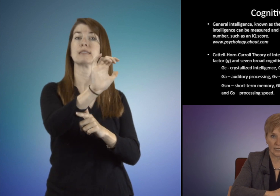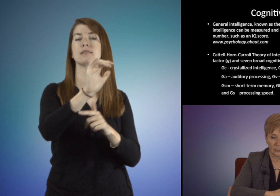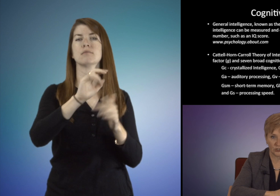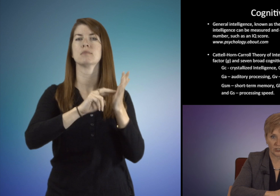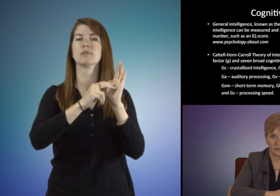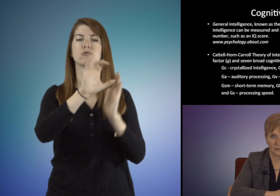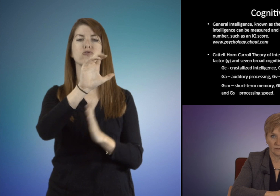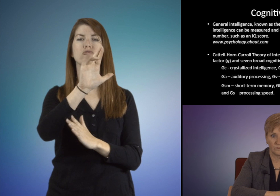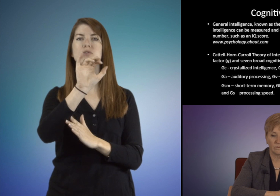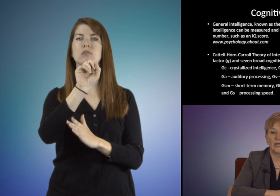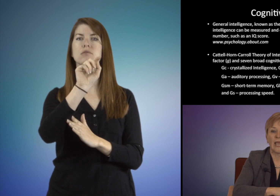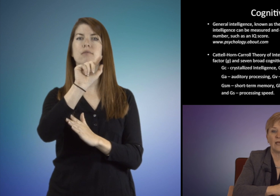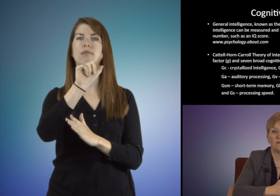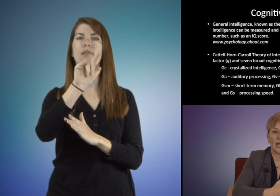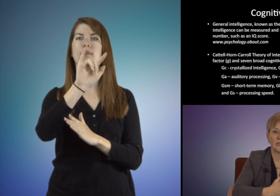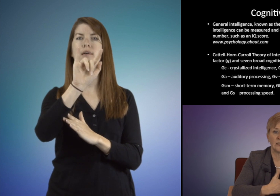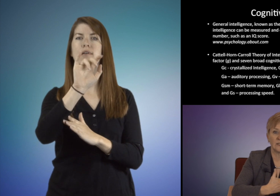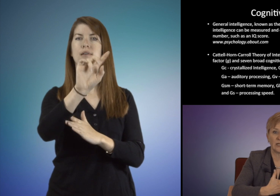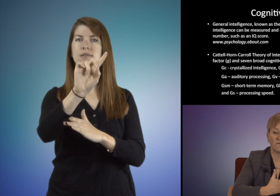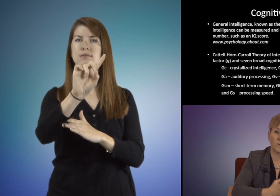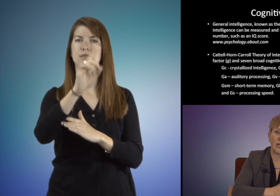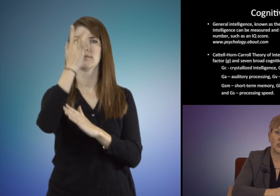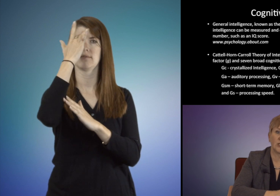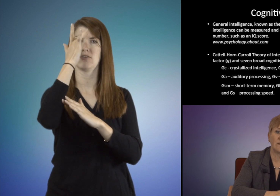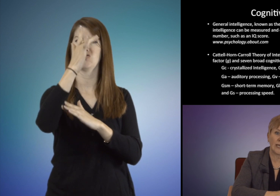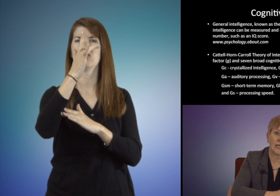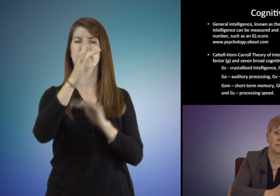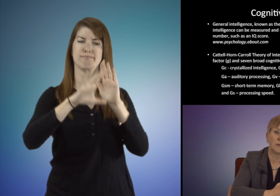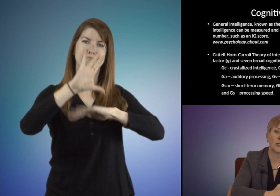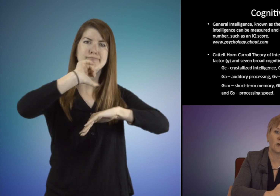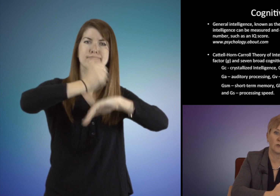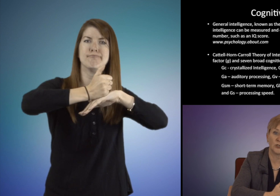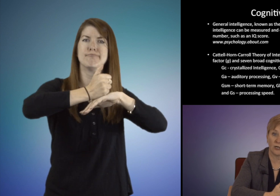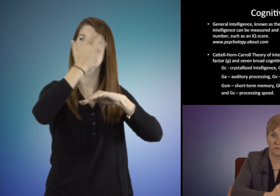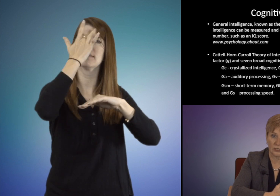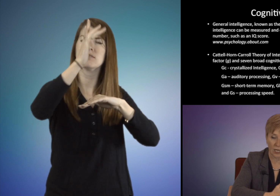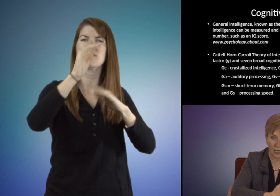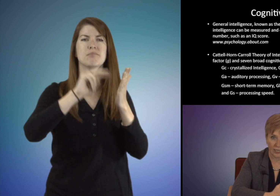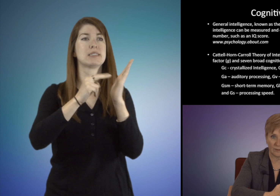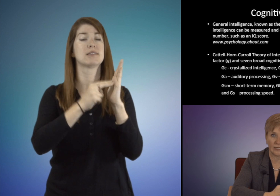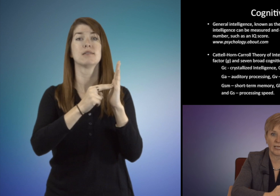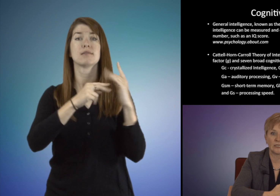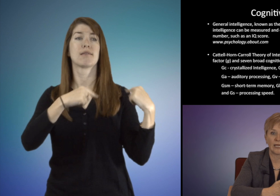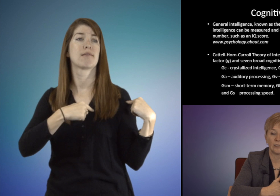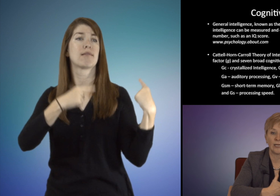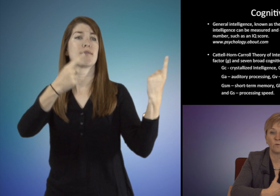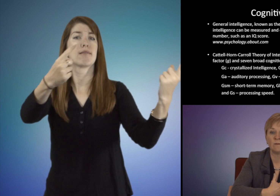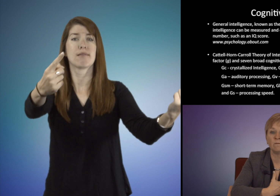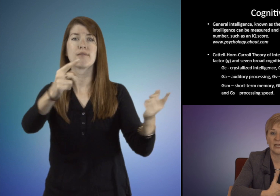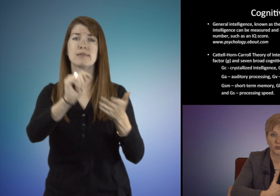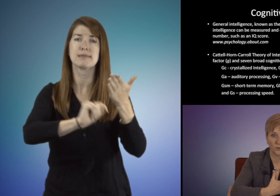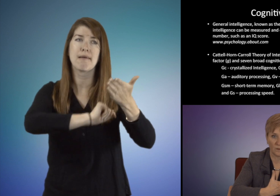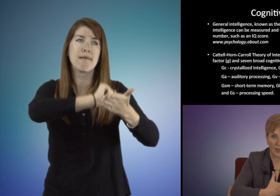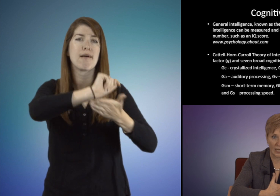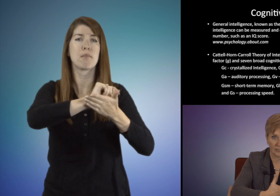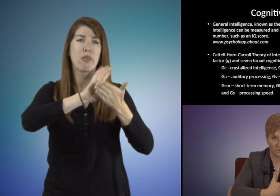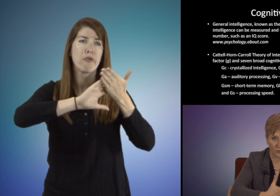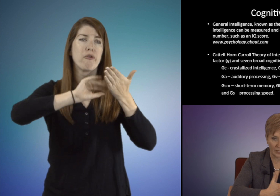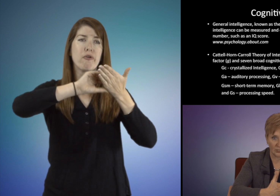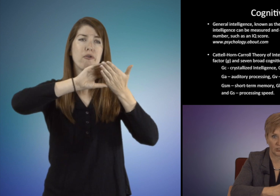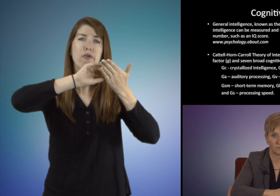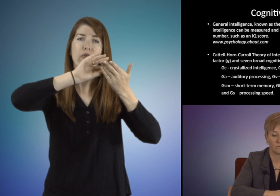crystallized intelligence. And that is information that has been learned over time, and we measure